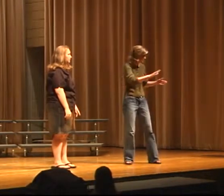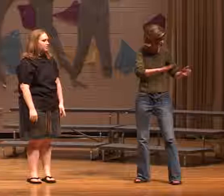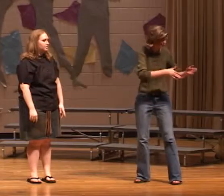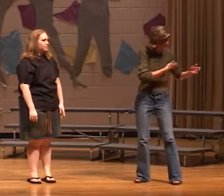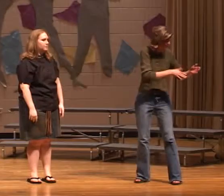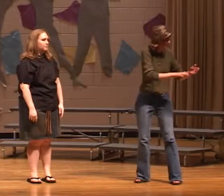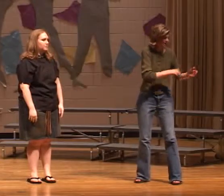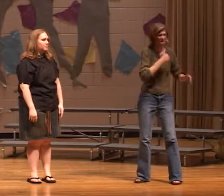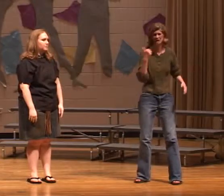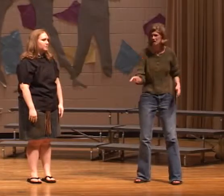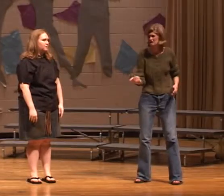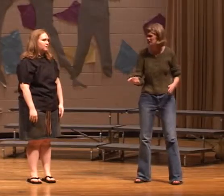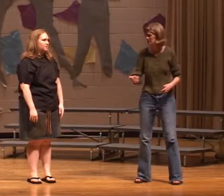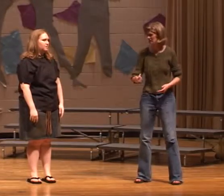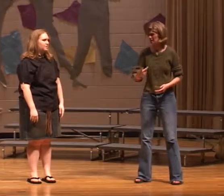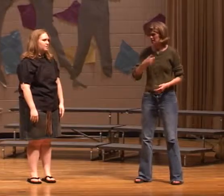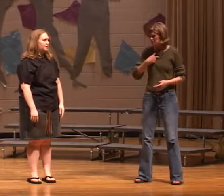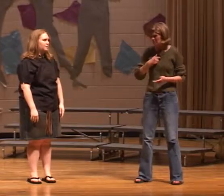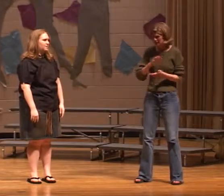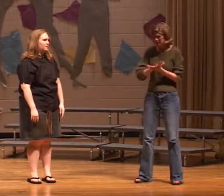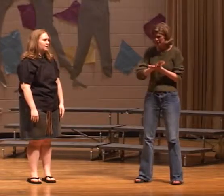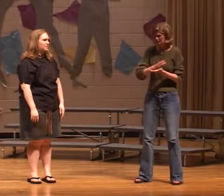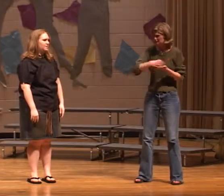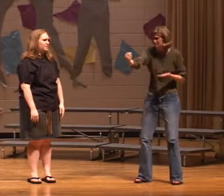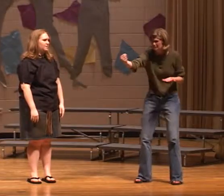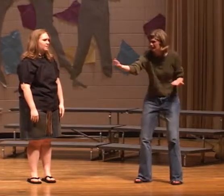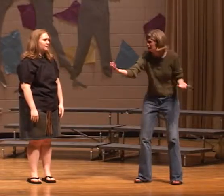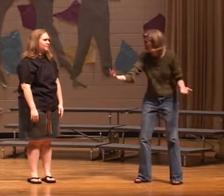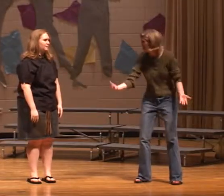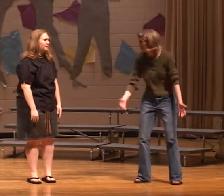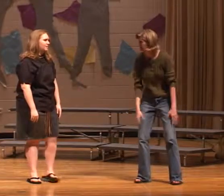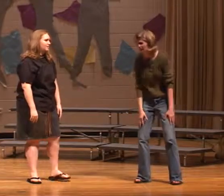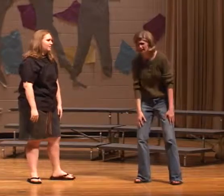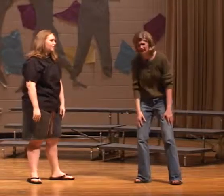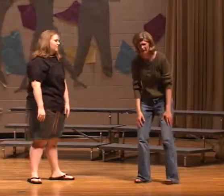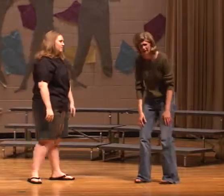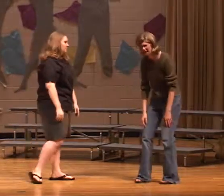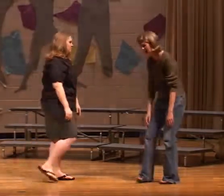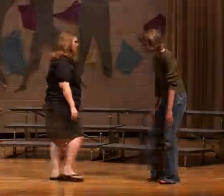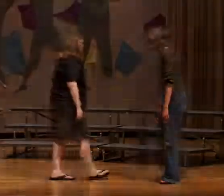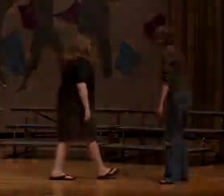to sing another song, because we're going to run out of poster board.